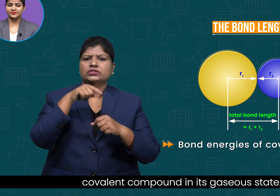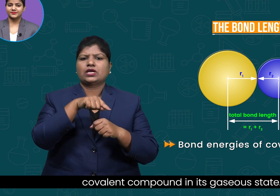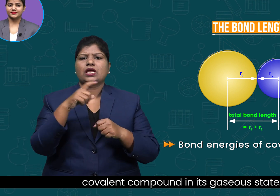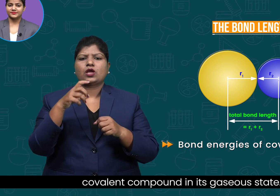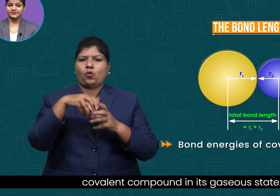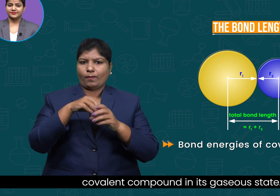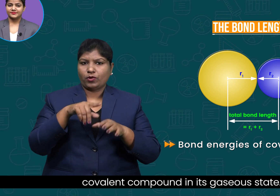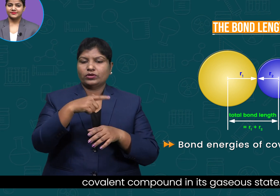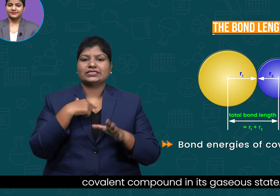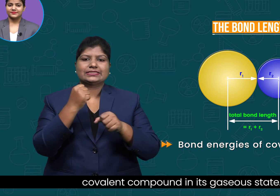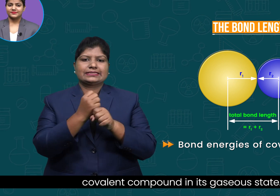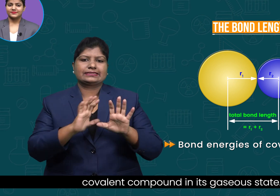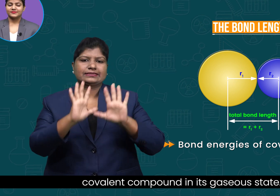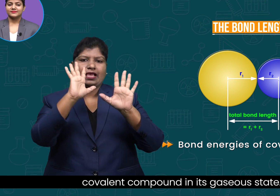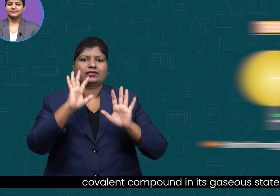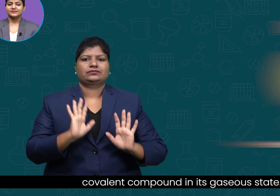state.